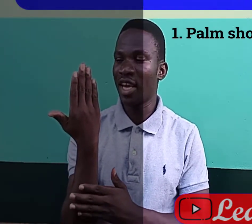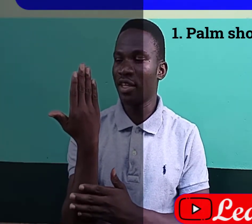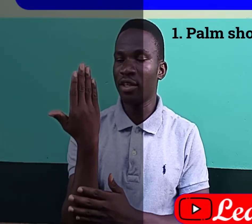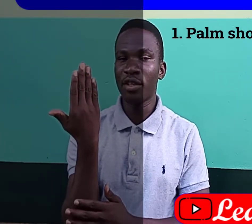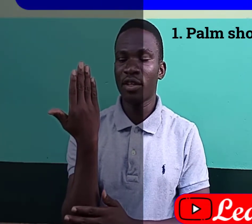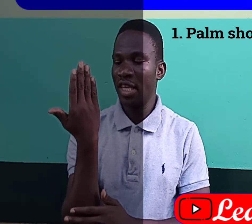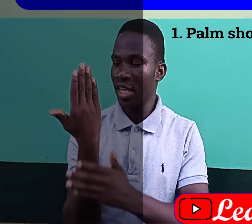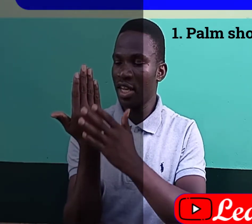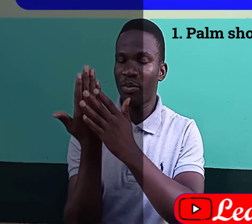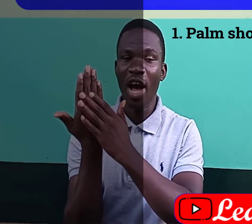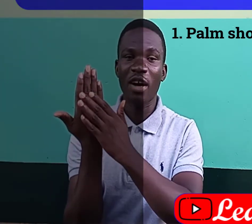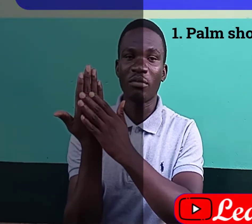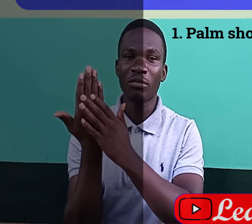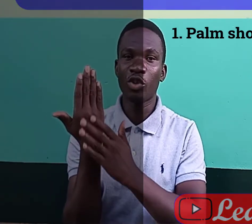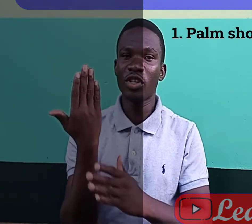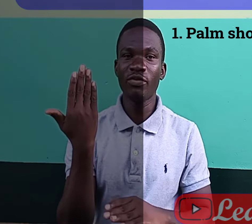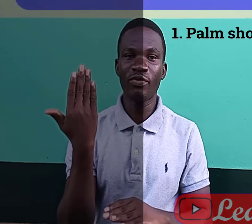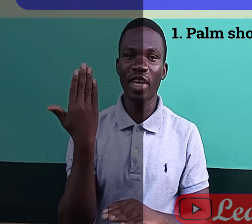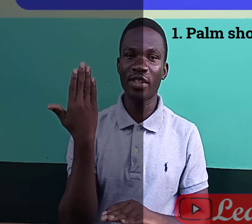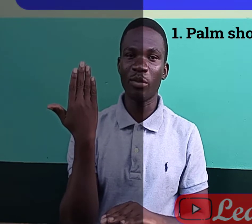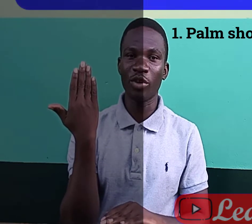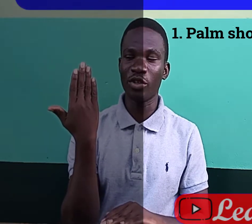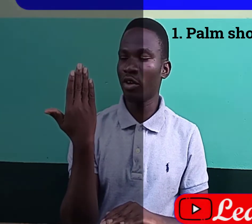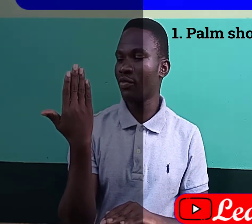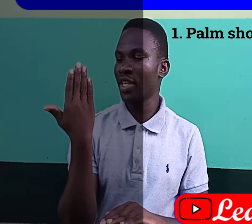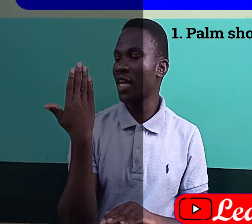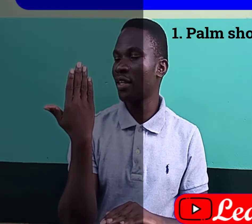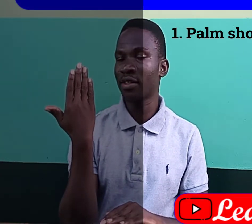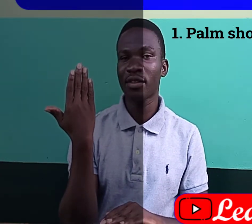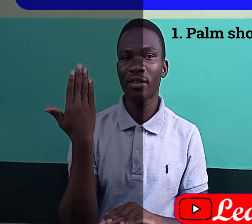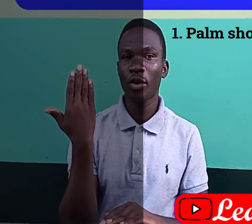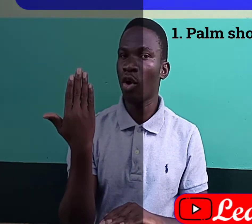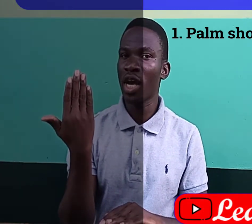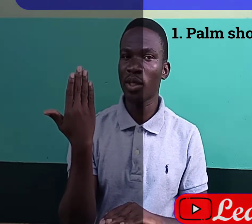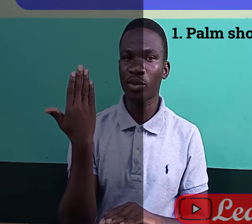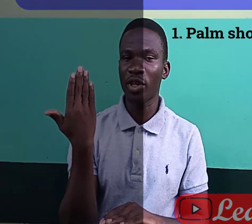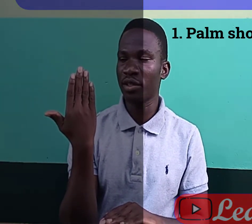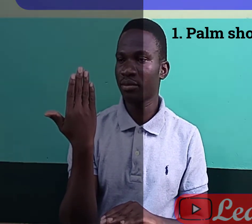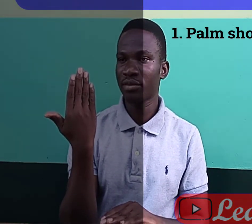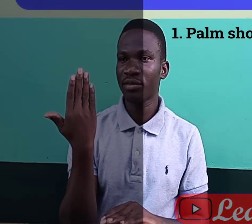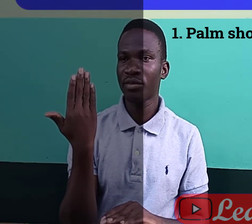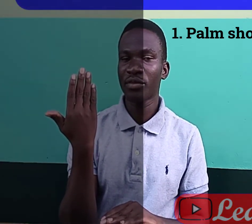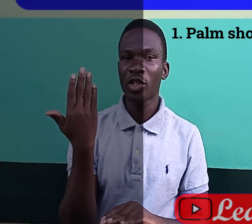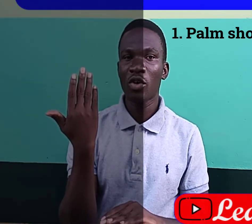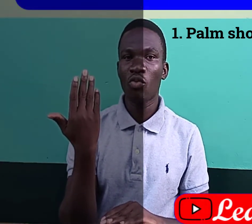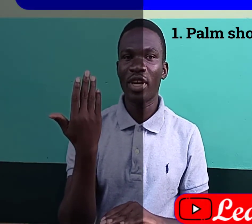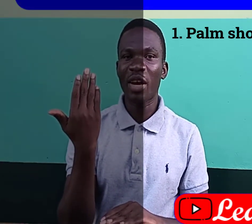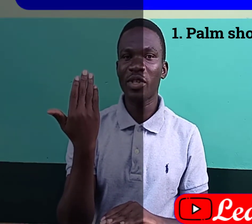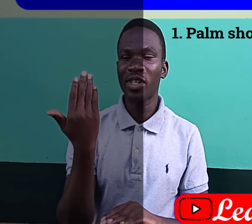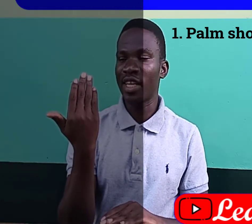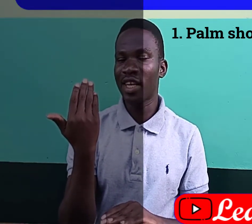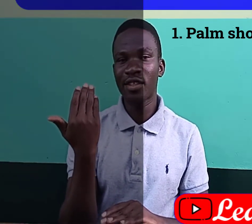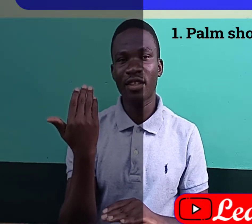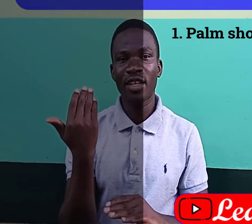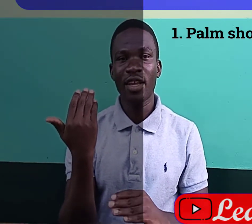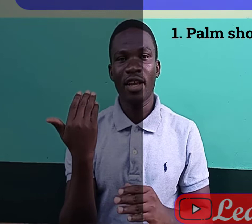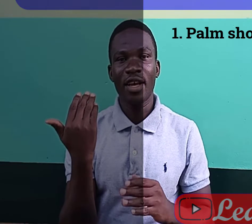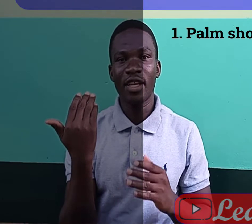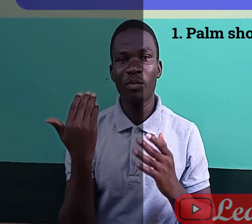signing, the palm shouldn't face the body or face us or elsewhere. When it happens like that, the